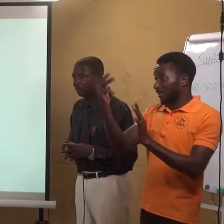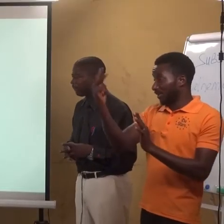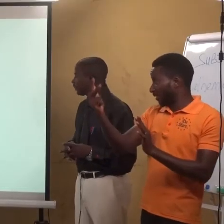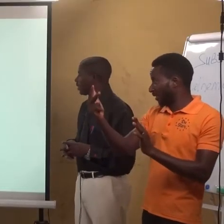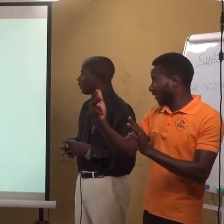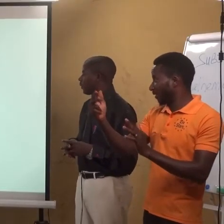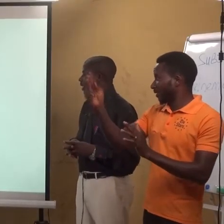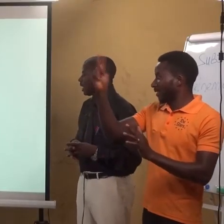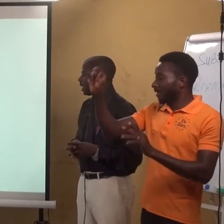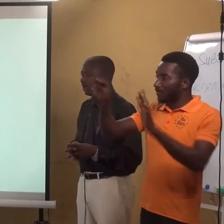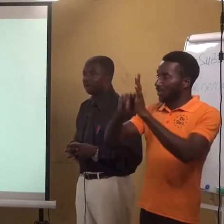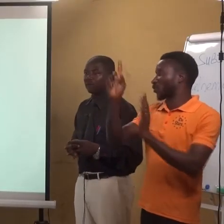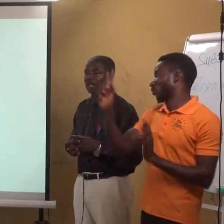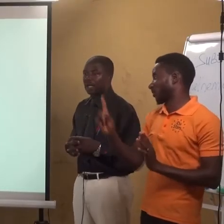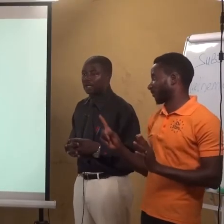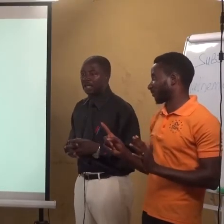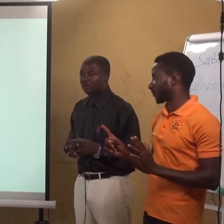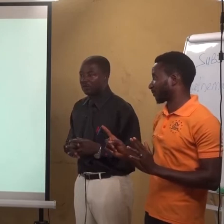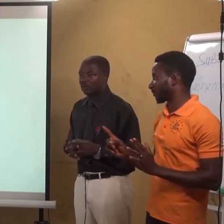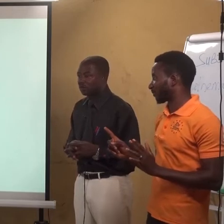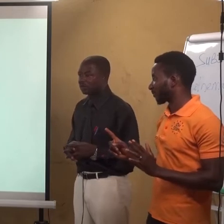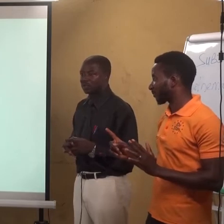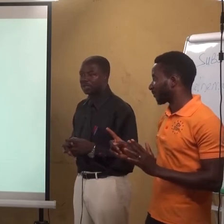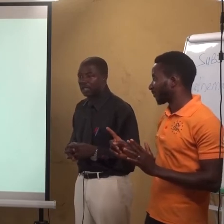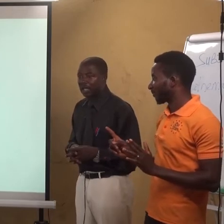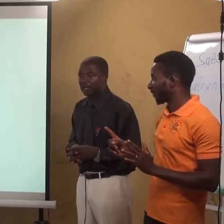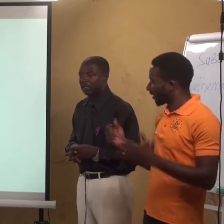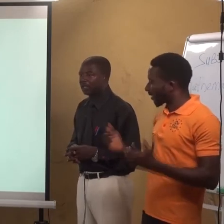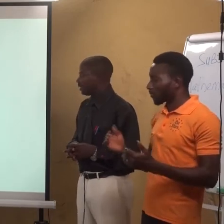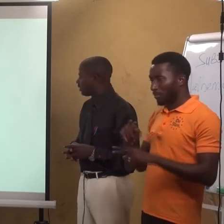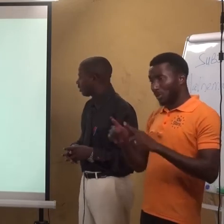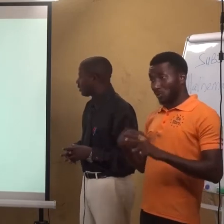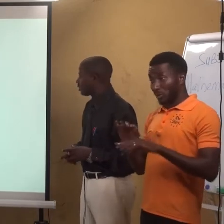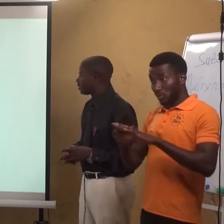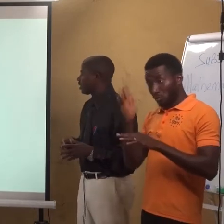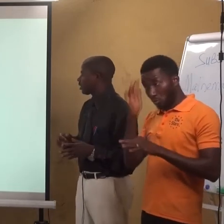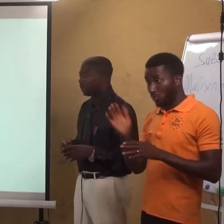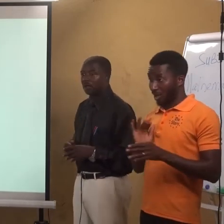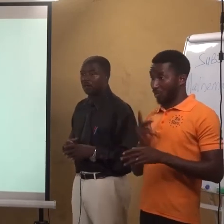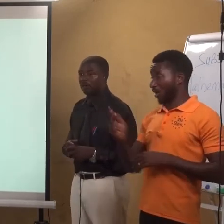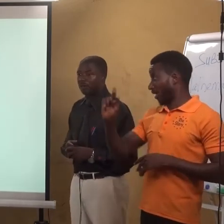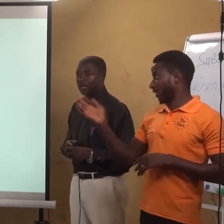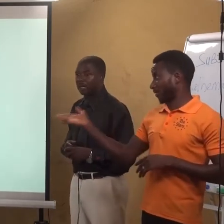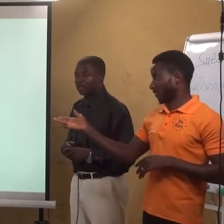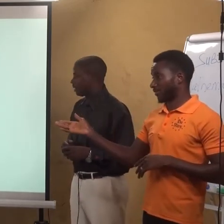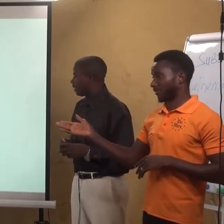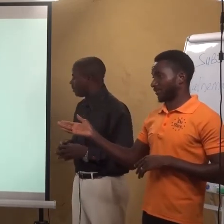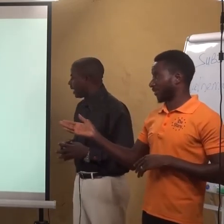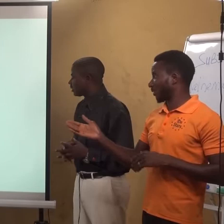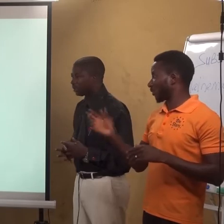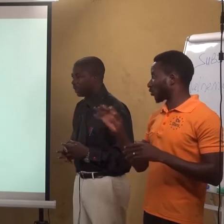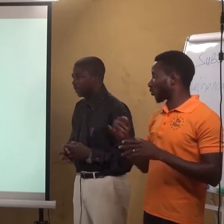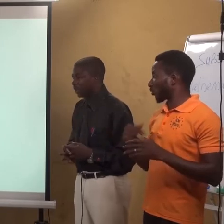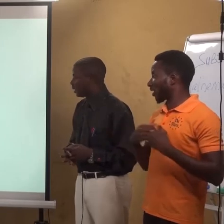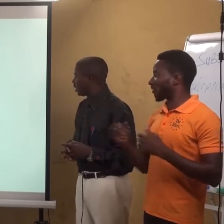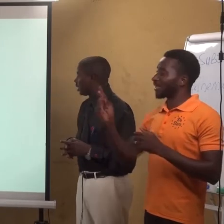don't know. We now have n as unknown, so Tn is equals 3 open bracket